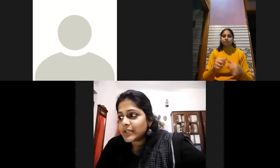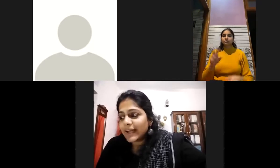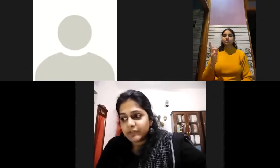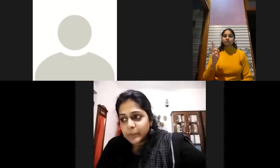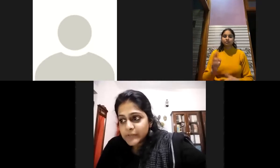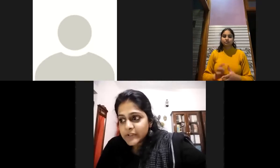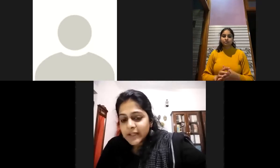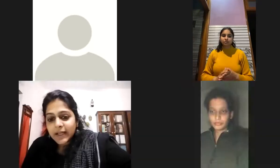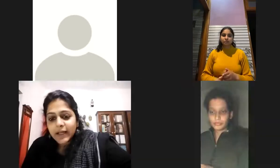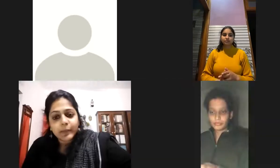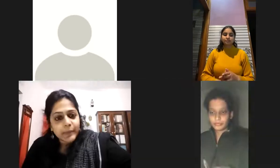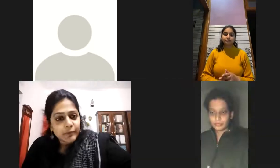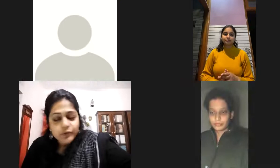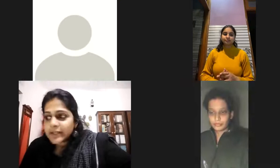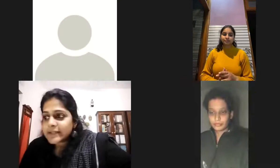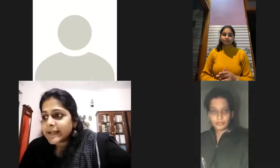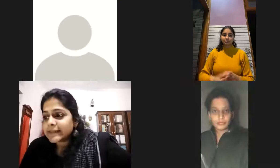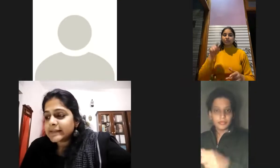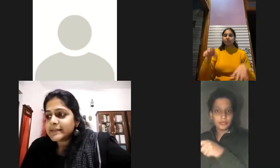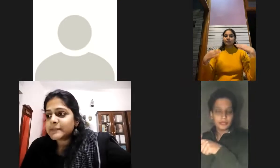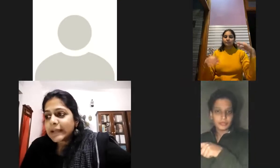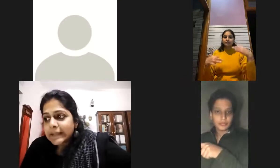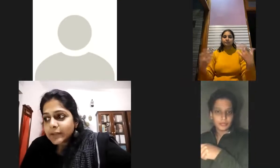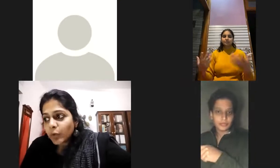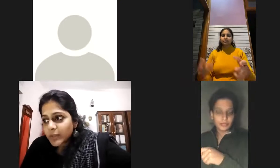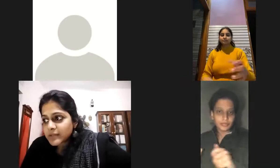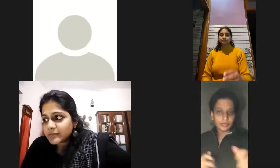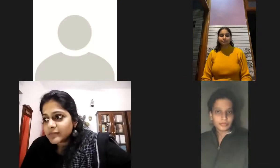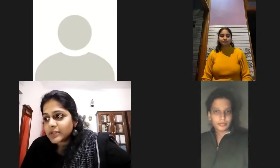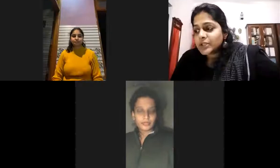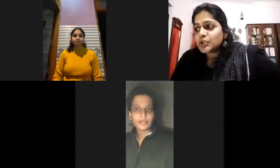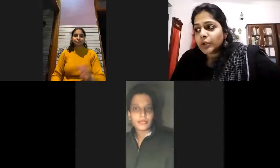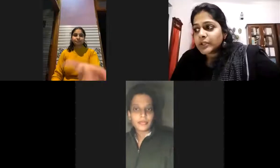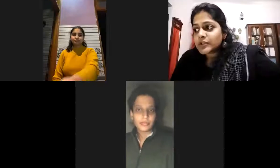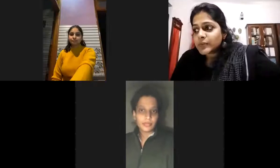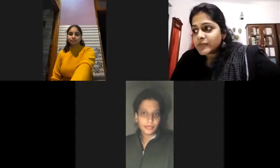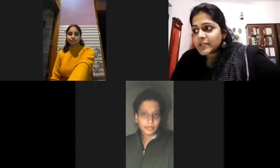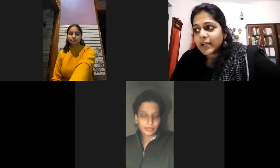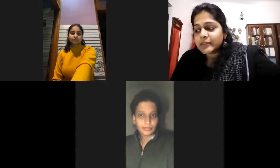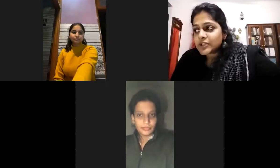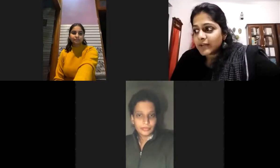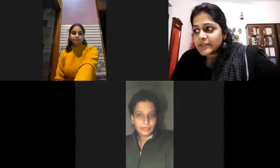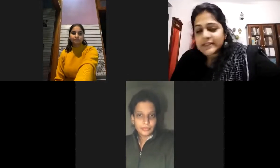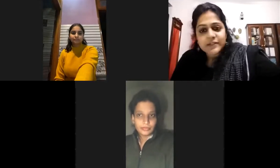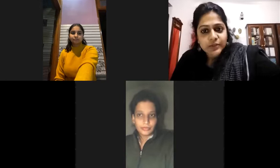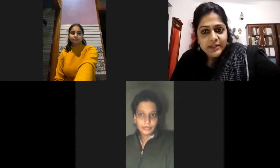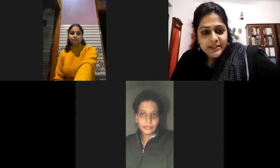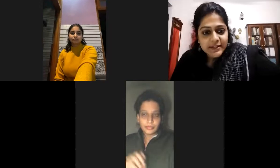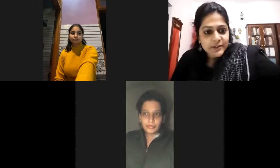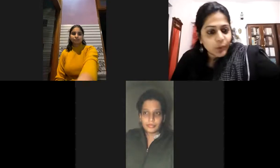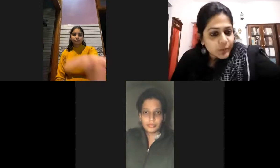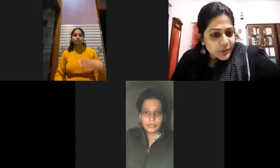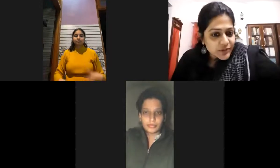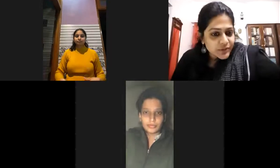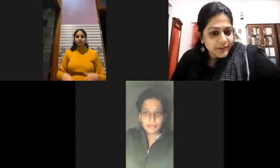literature and films. Her paper for today is titled Dismantling the Normative, Jonathan Swift's Gulliver's Travel,